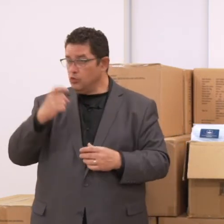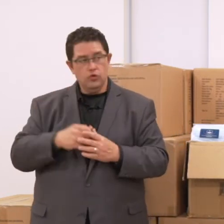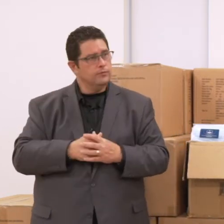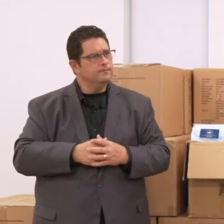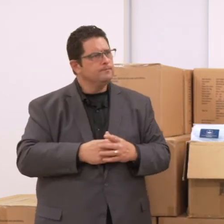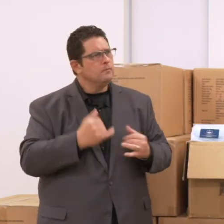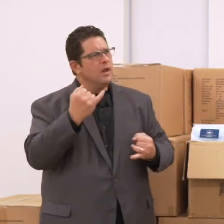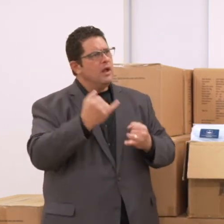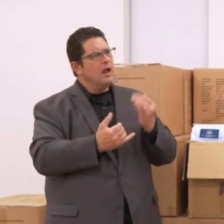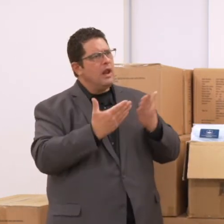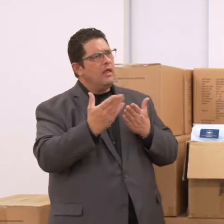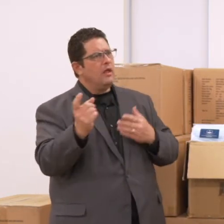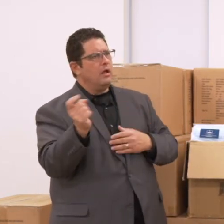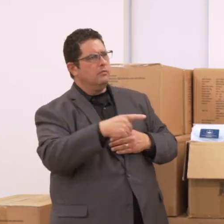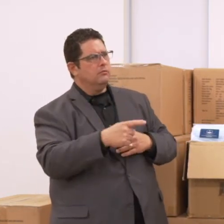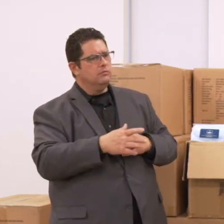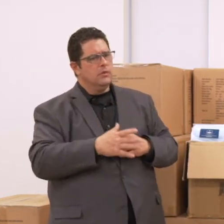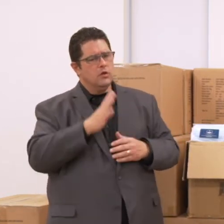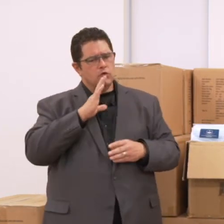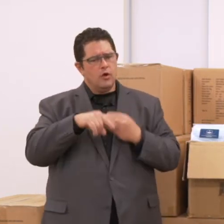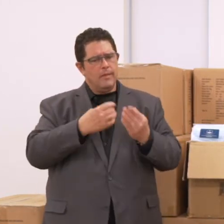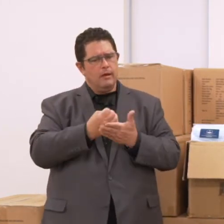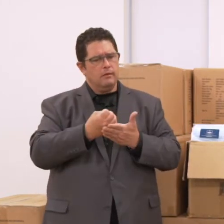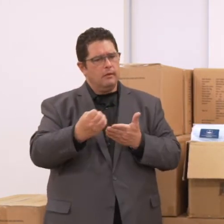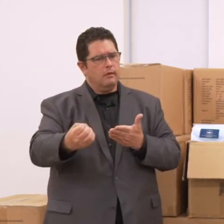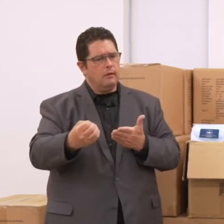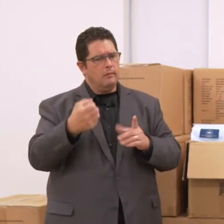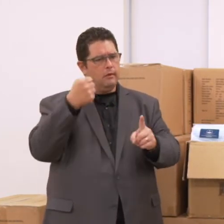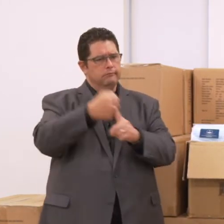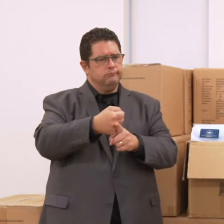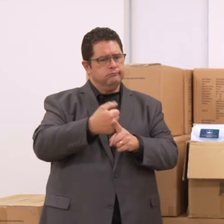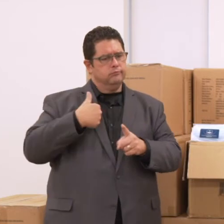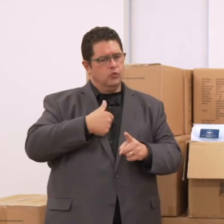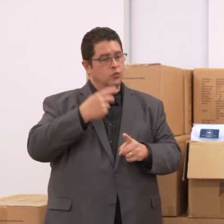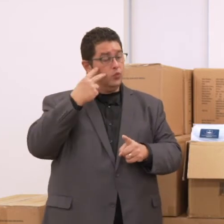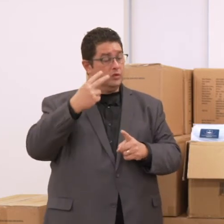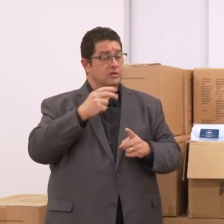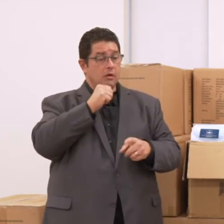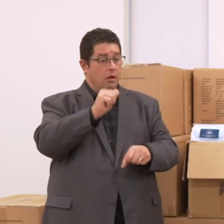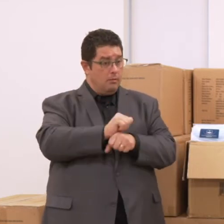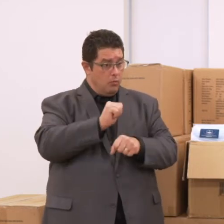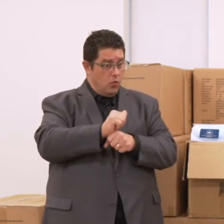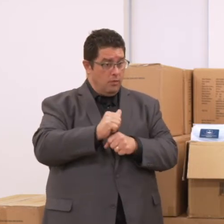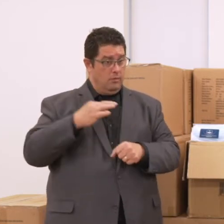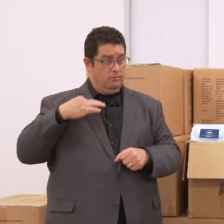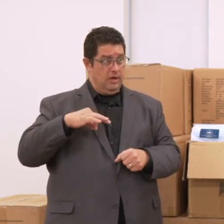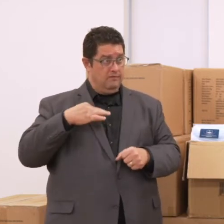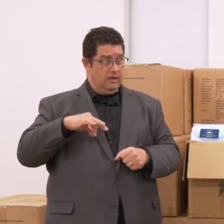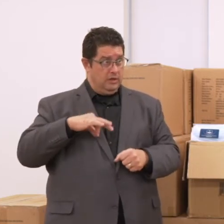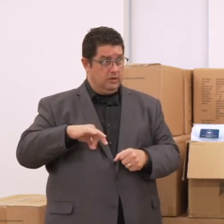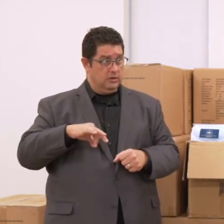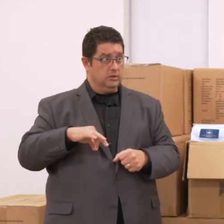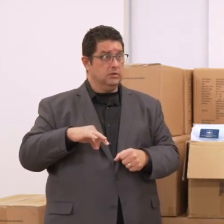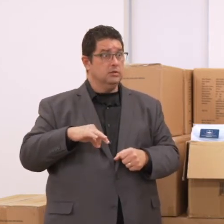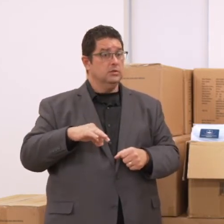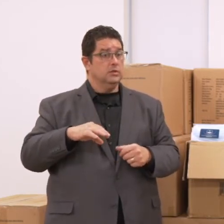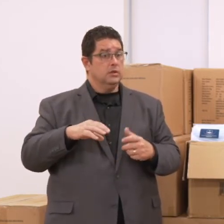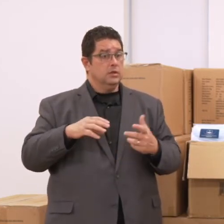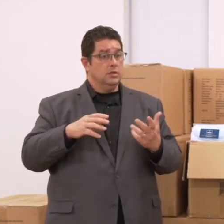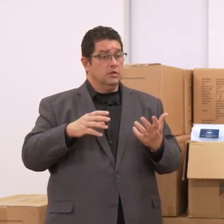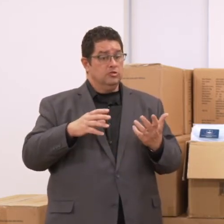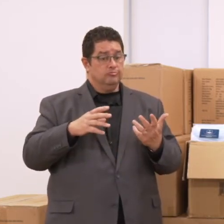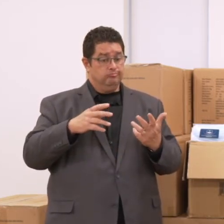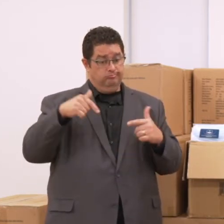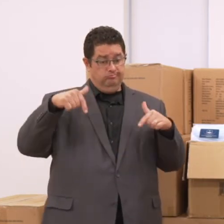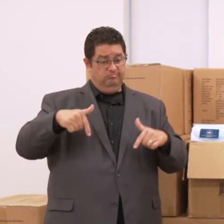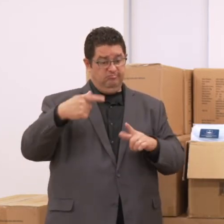Last thing I have for you, if you could talk about the economic component of this, we're seeing unemployment benefits basically drop out from where they are. At the end of